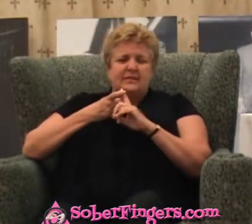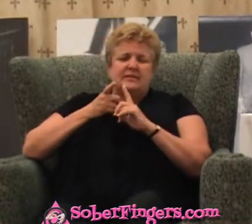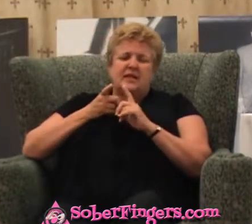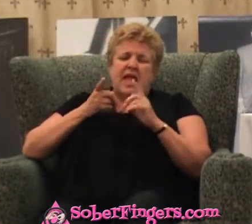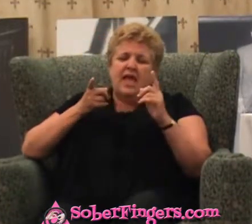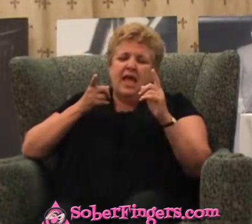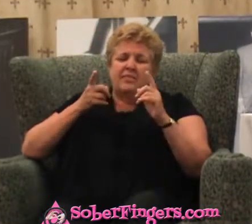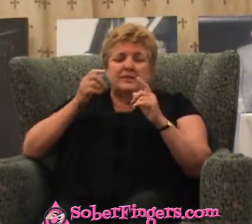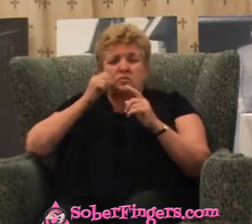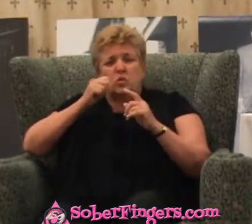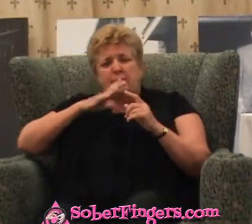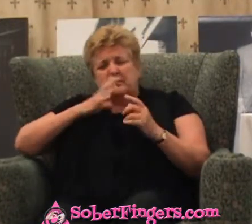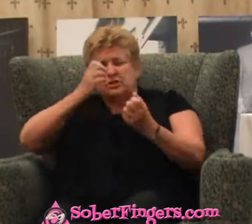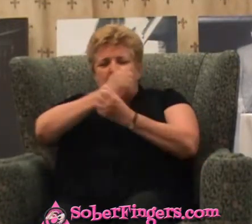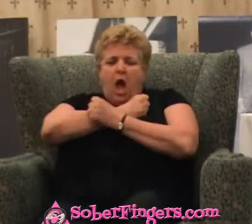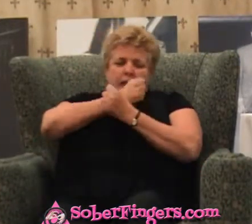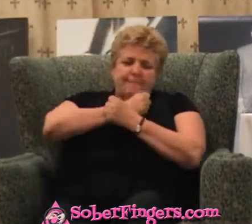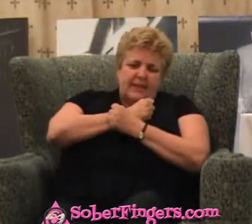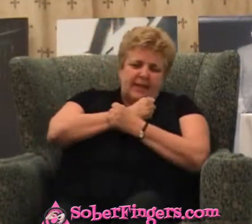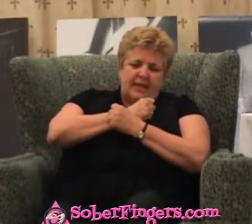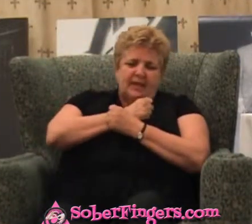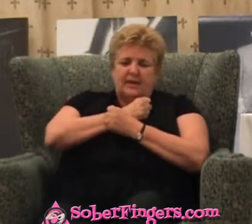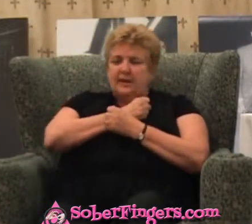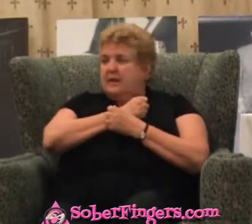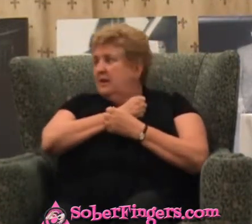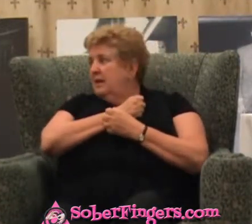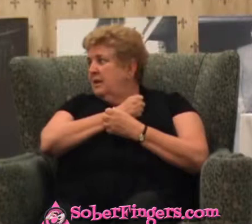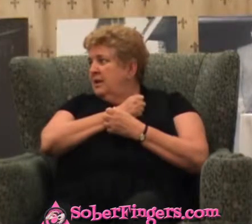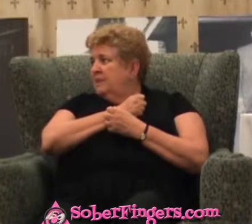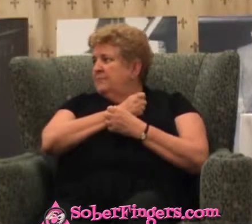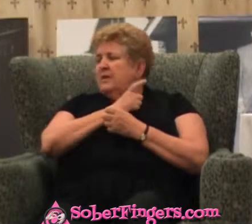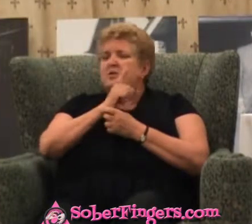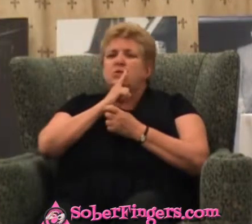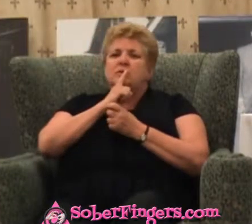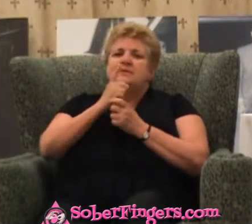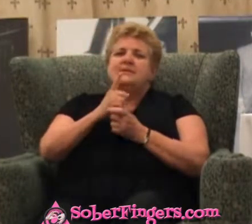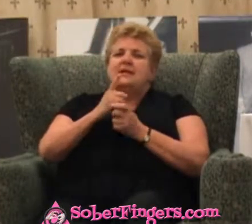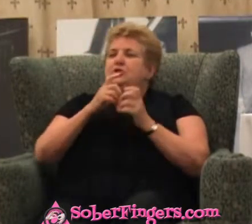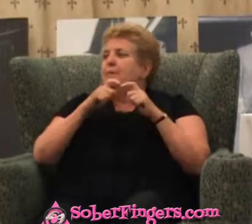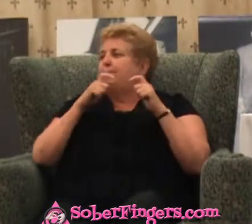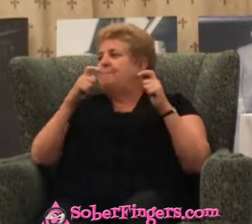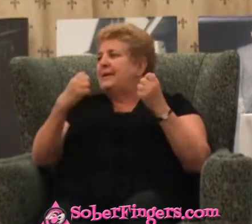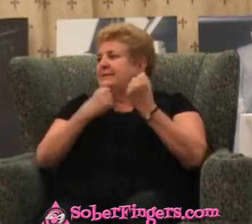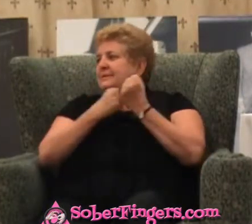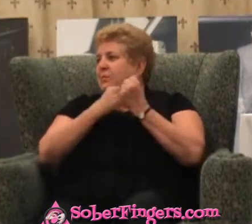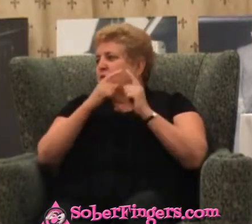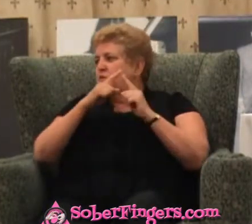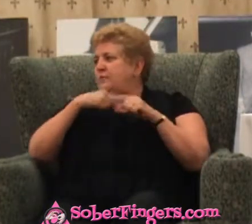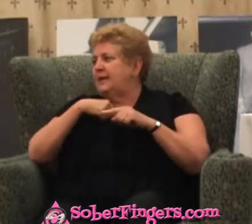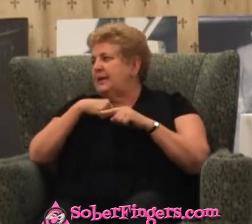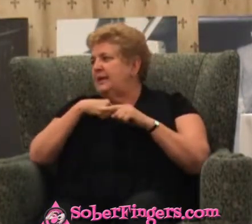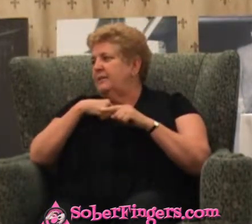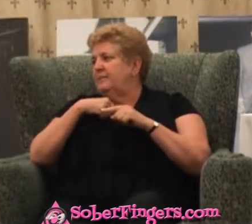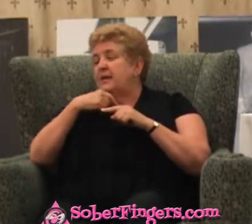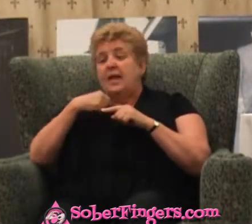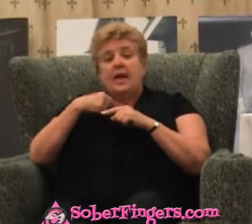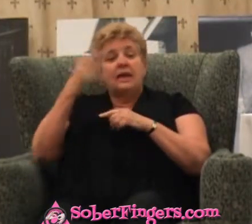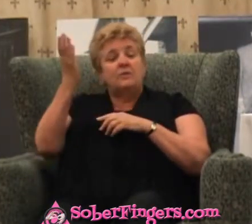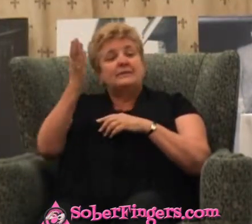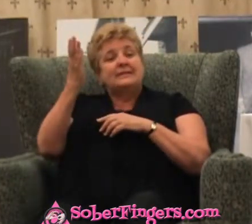and to have Doug there as well, and you were such a big support to me. And I was the speaker on Sunday morning, and you